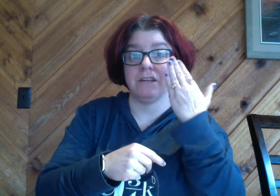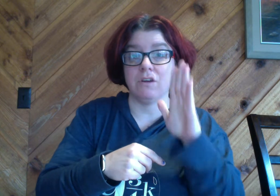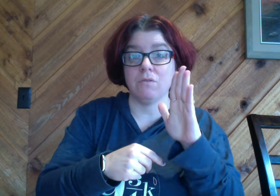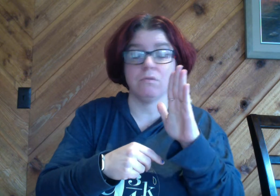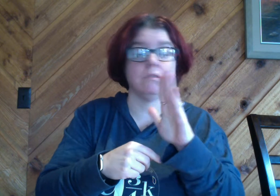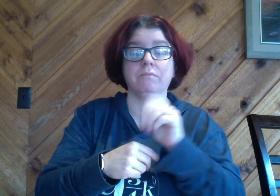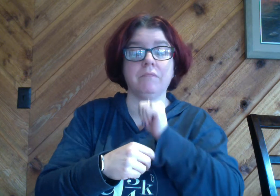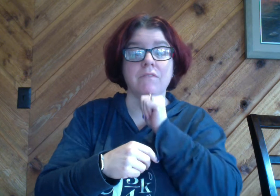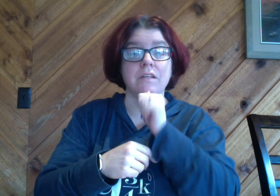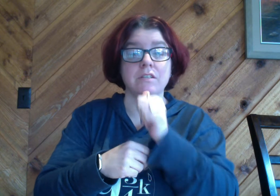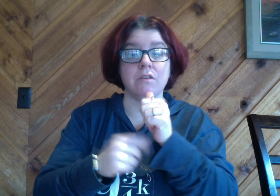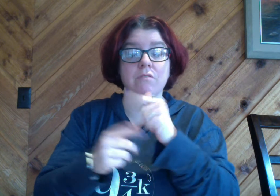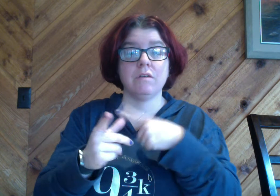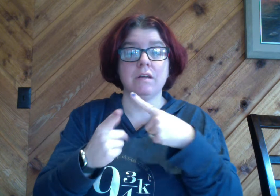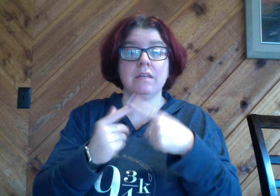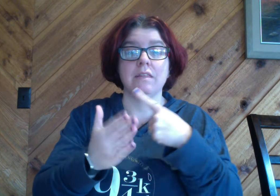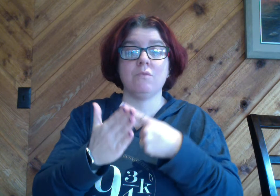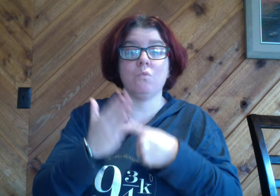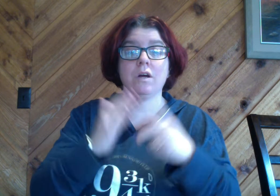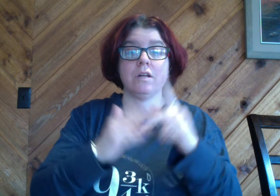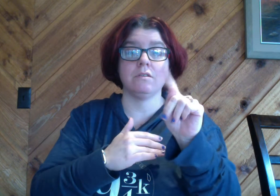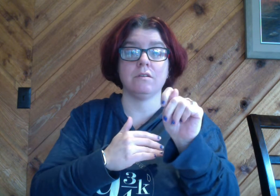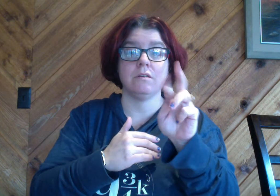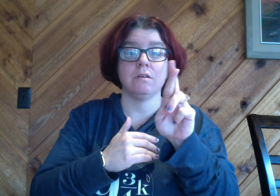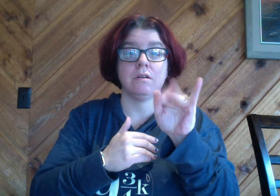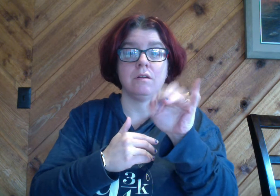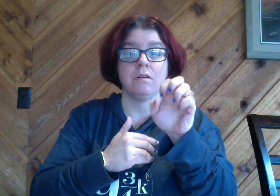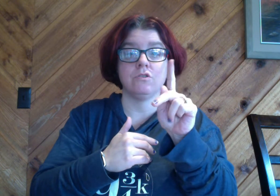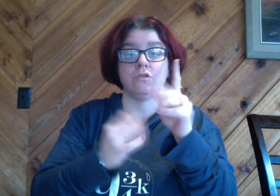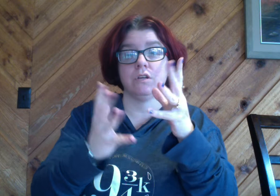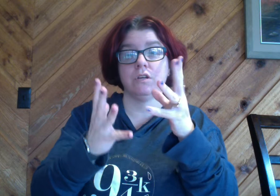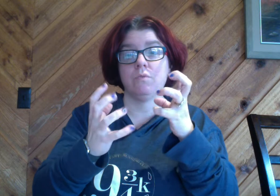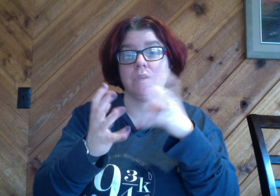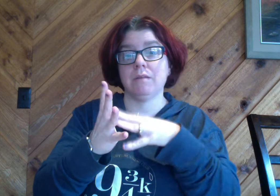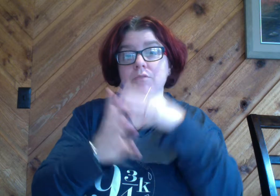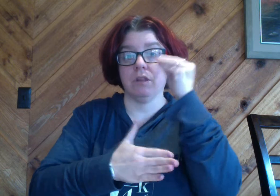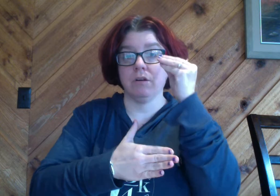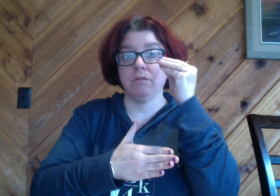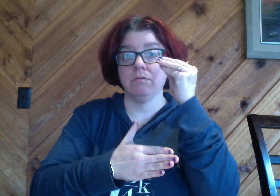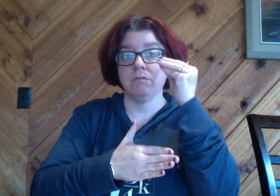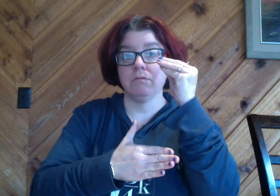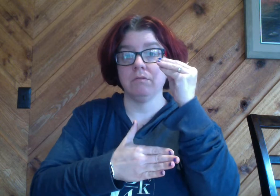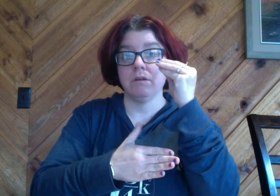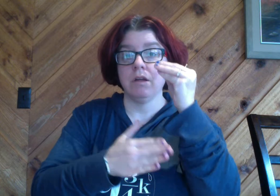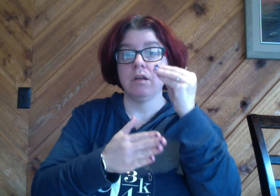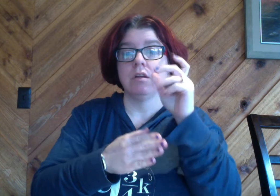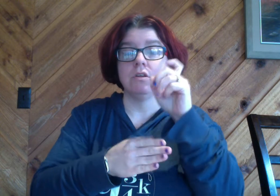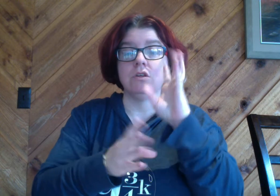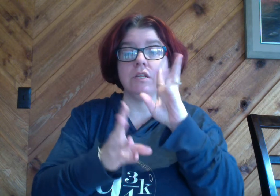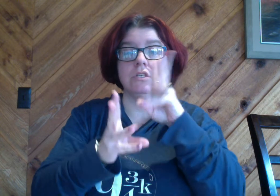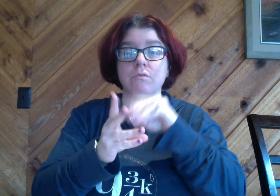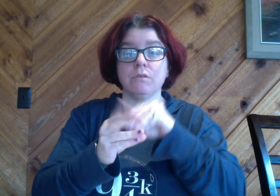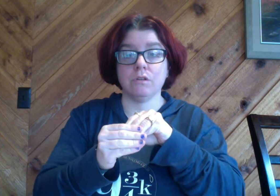don't, then what trick you want them to learn. You need to